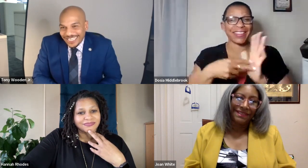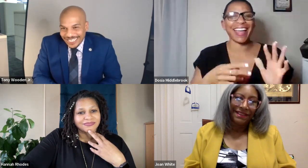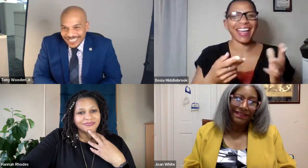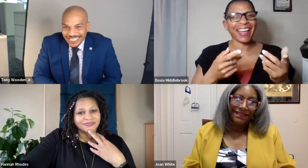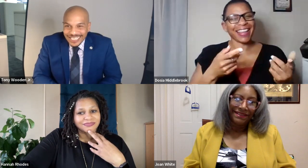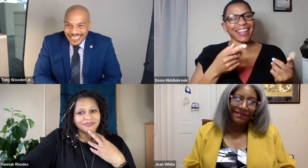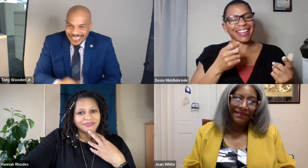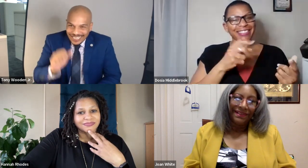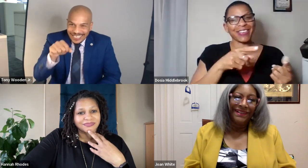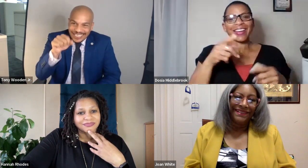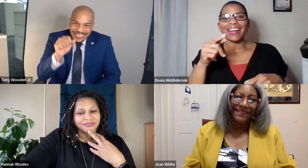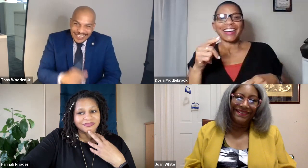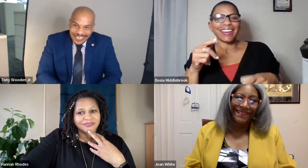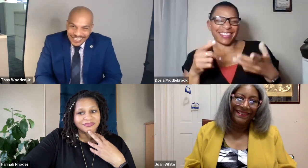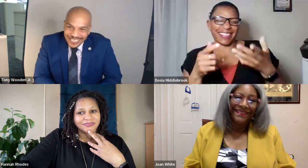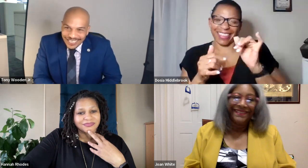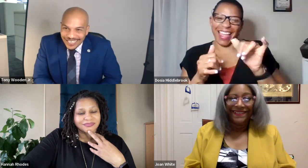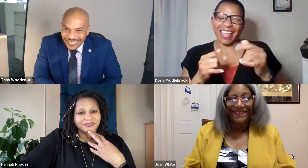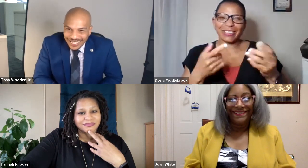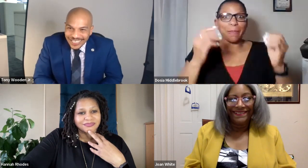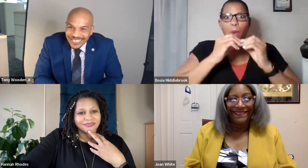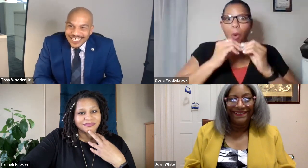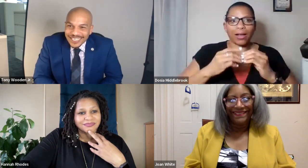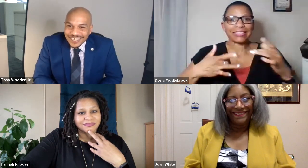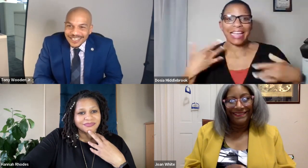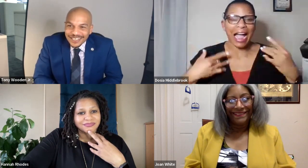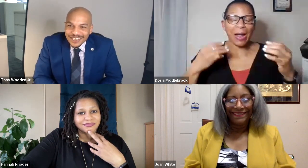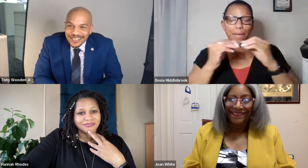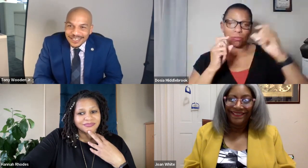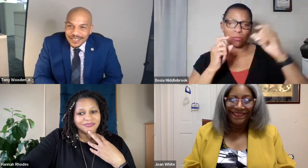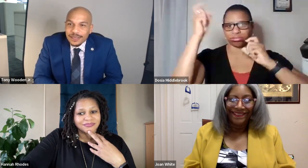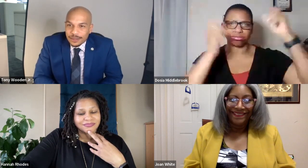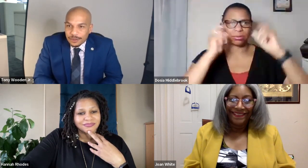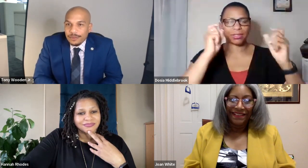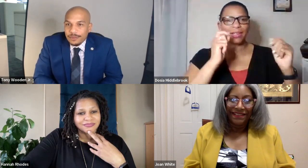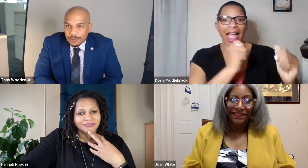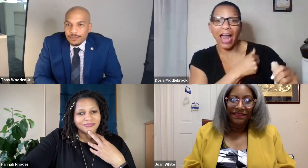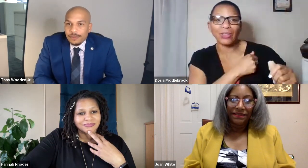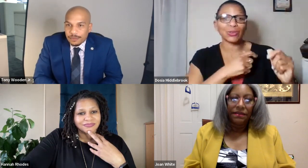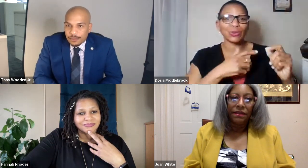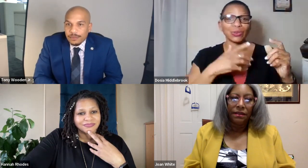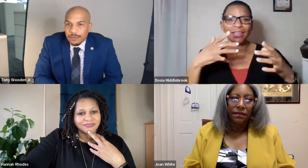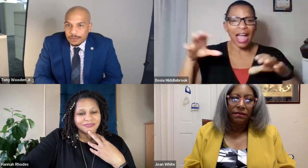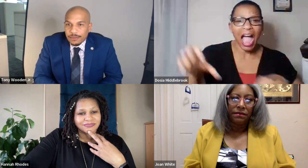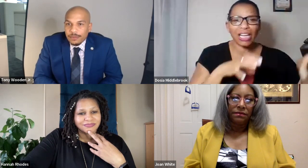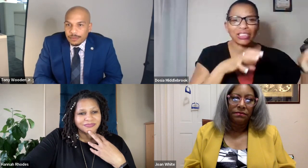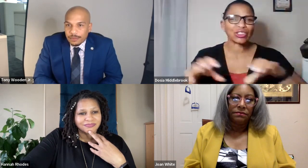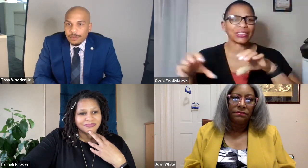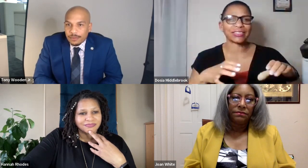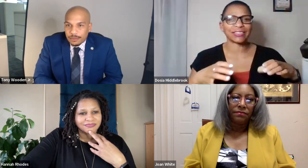ASL, American Sign Language, and Black Sign Language. And for me, I would see Black ASL has more color, for sure.